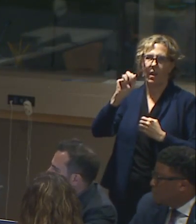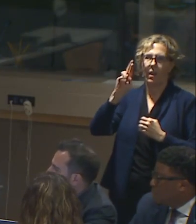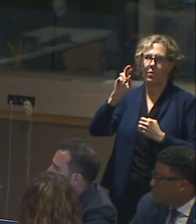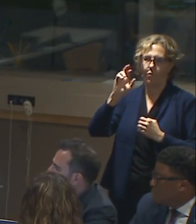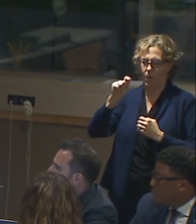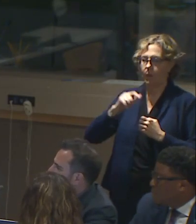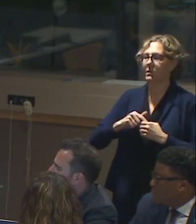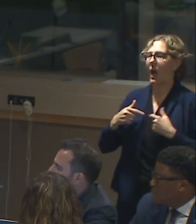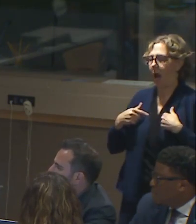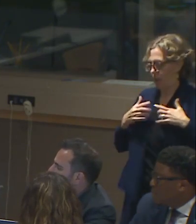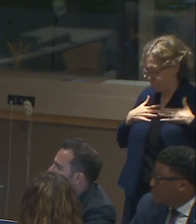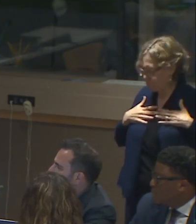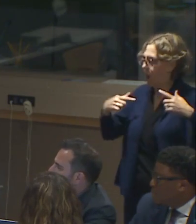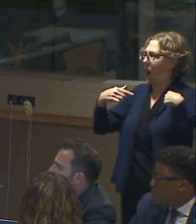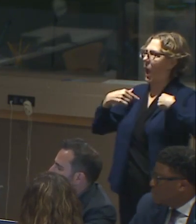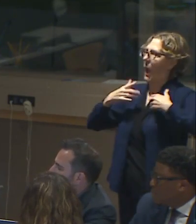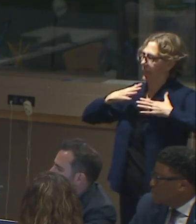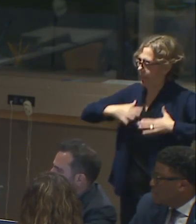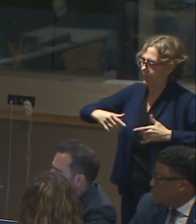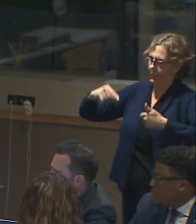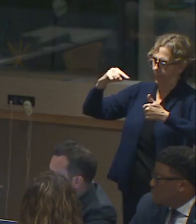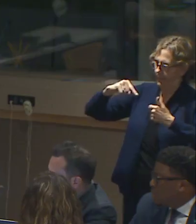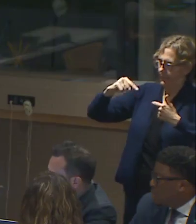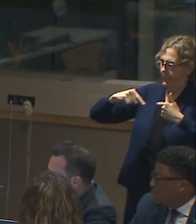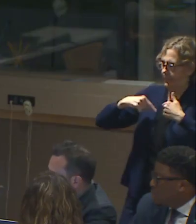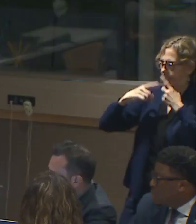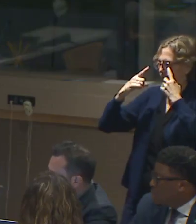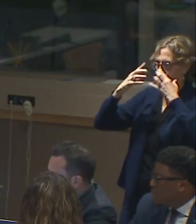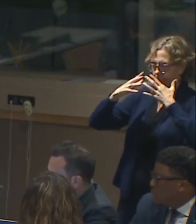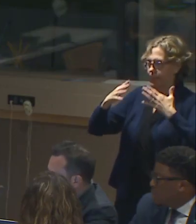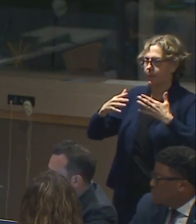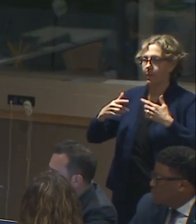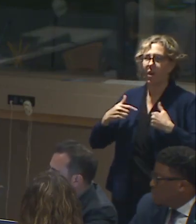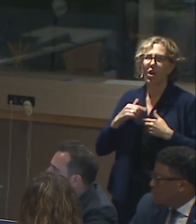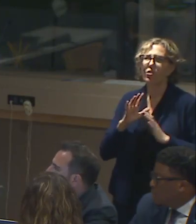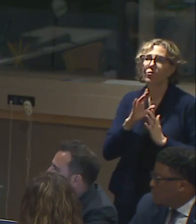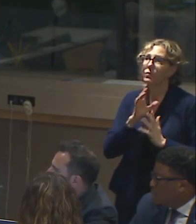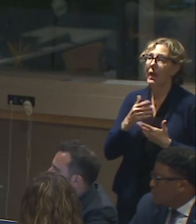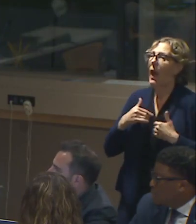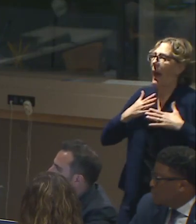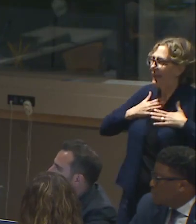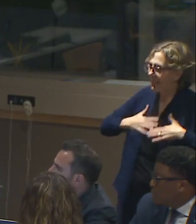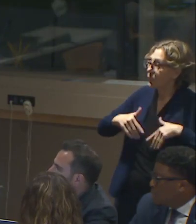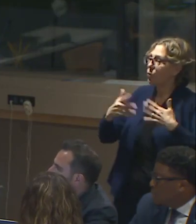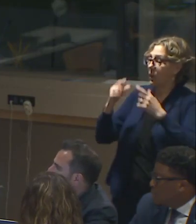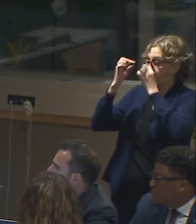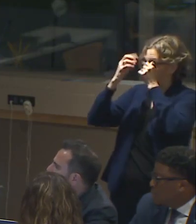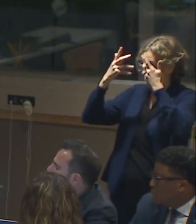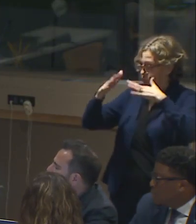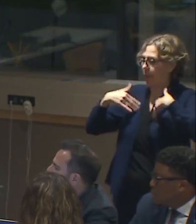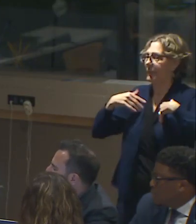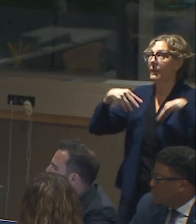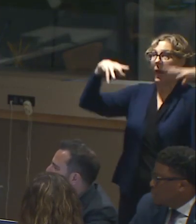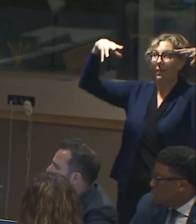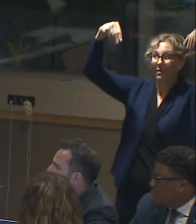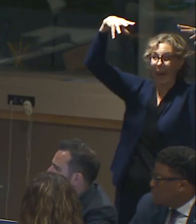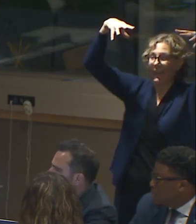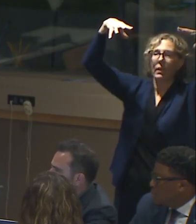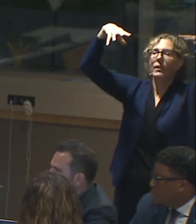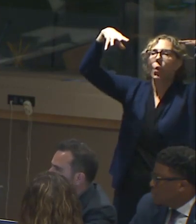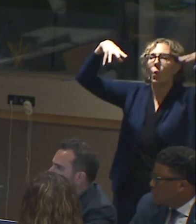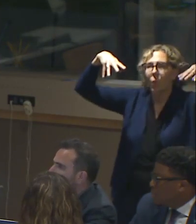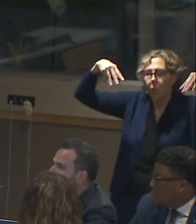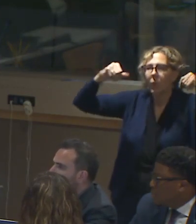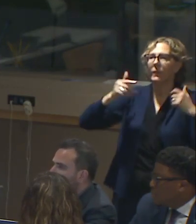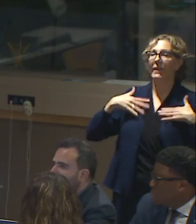self-advocate badge. I told them exactly what I need. What I need is not substantial. I need lower lighting, I need less noise, and I